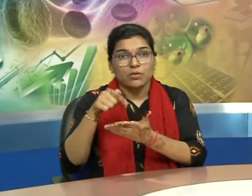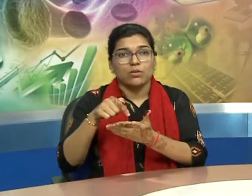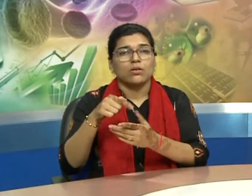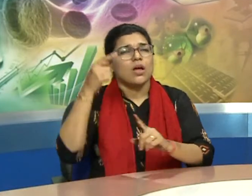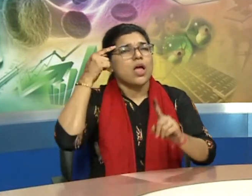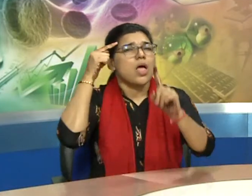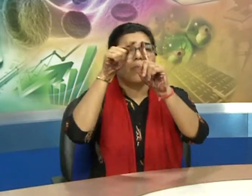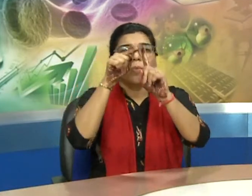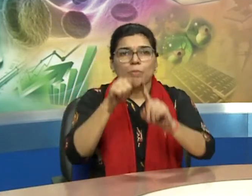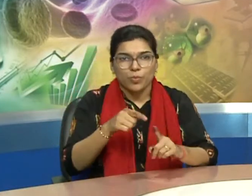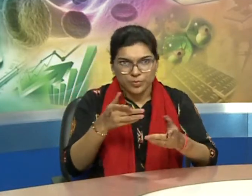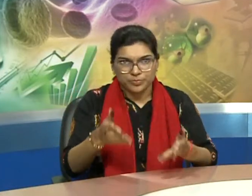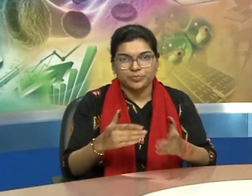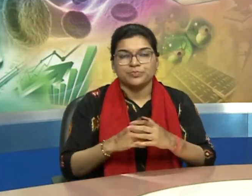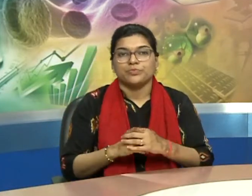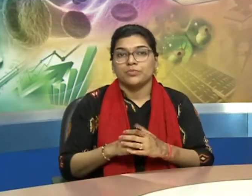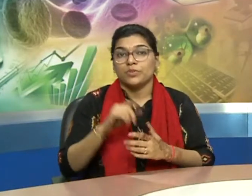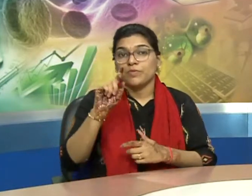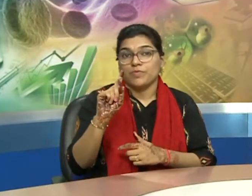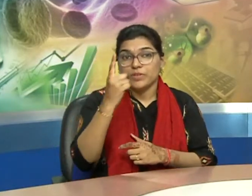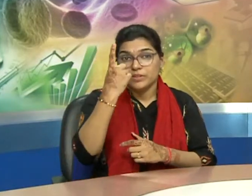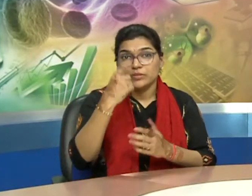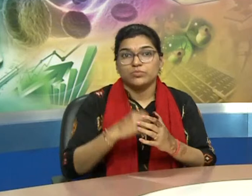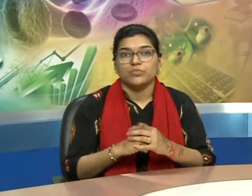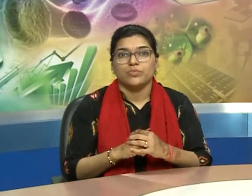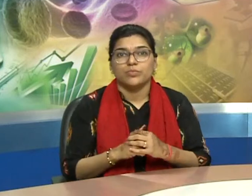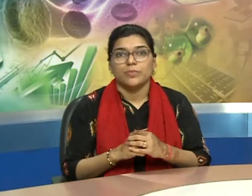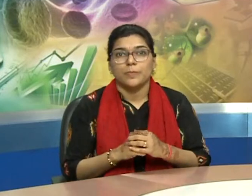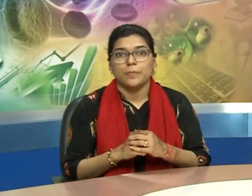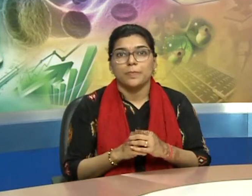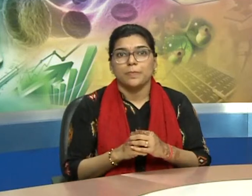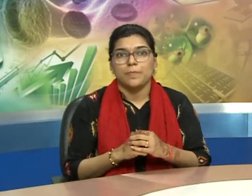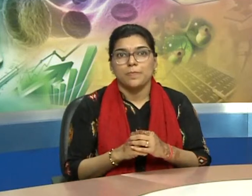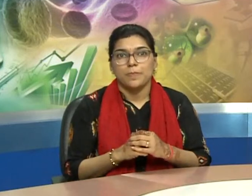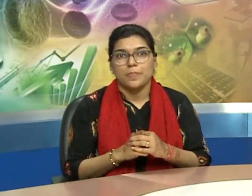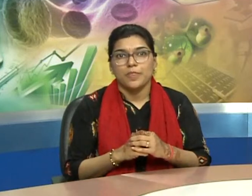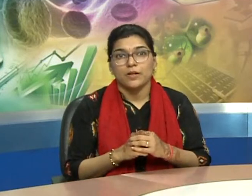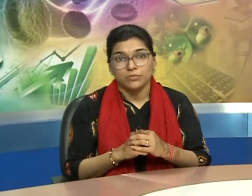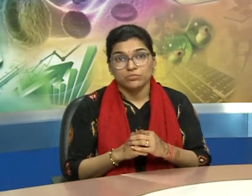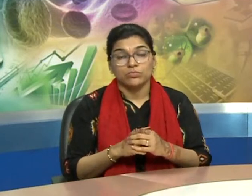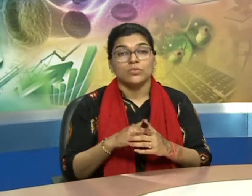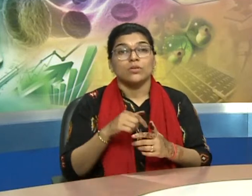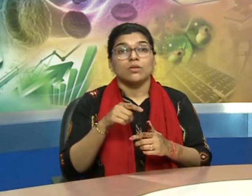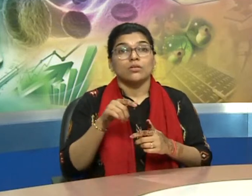Now, these are some objectives of special library. The first objective is